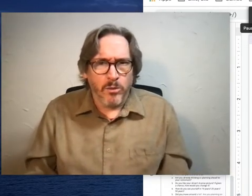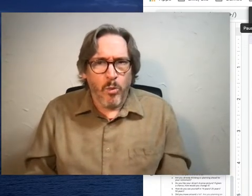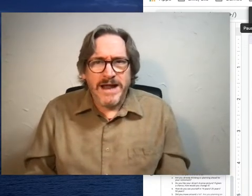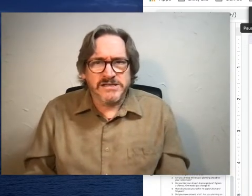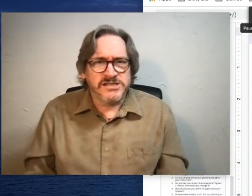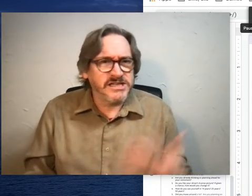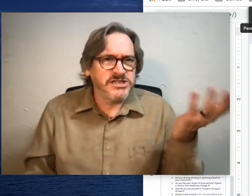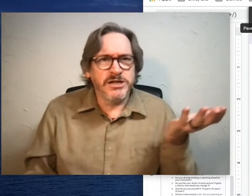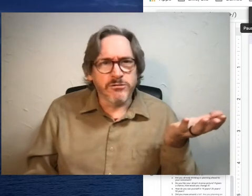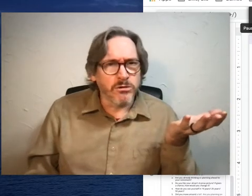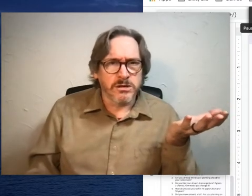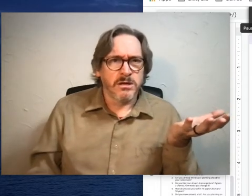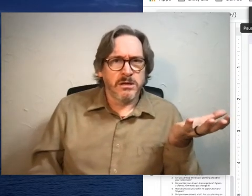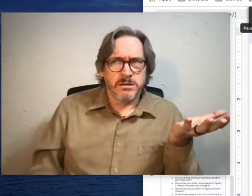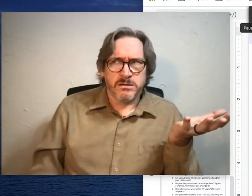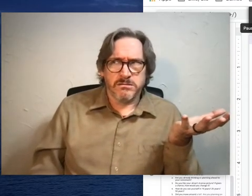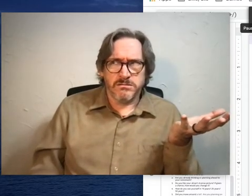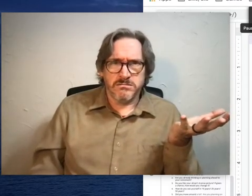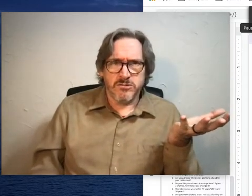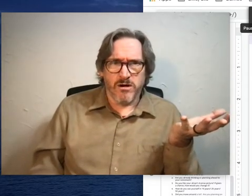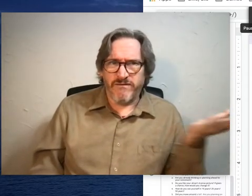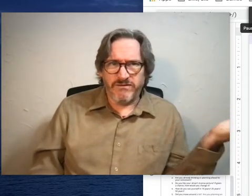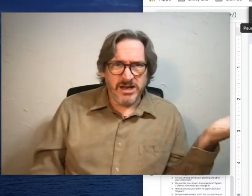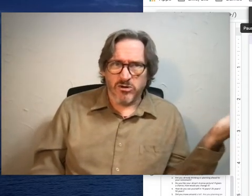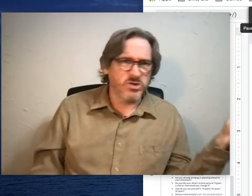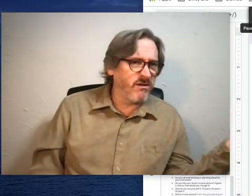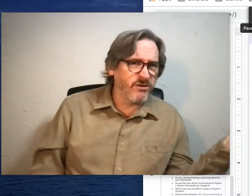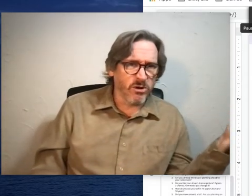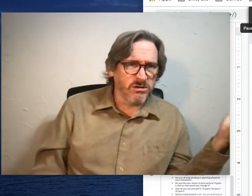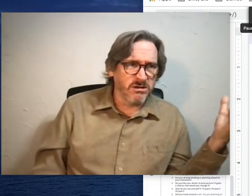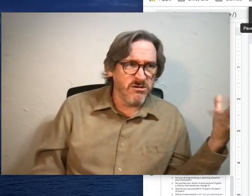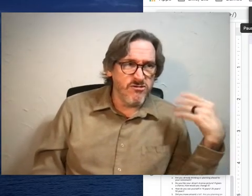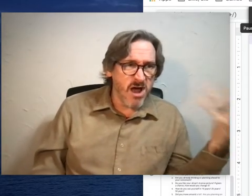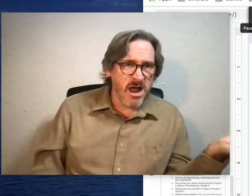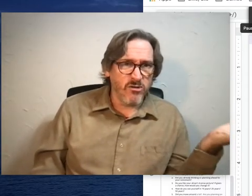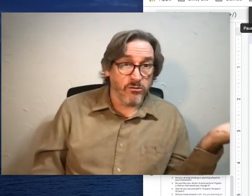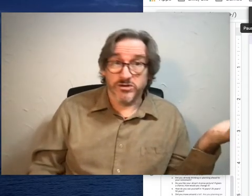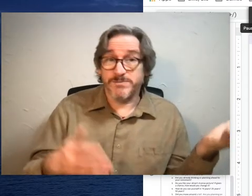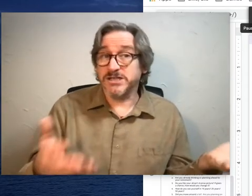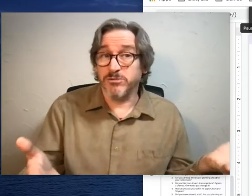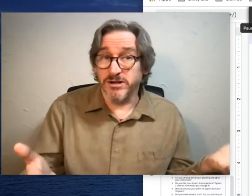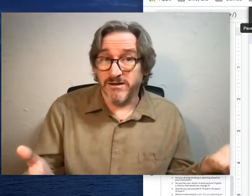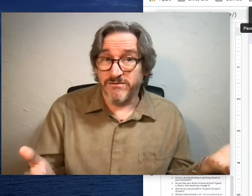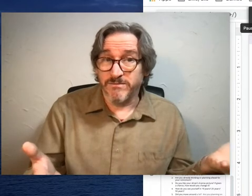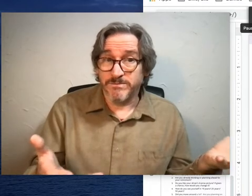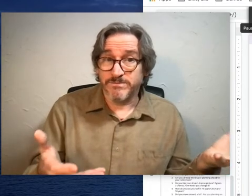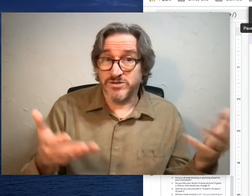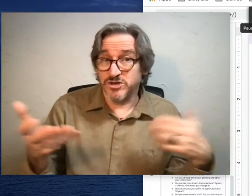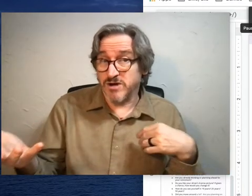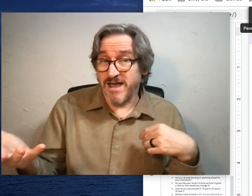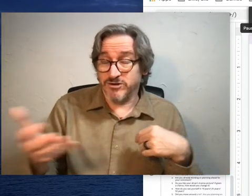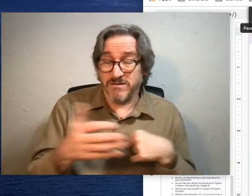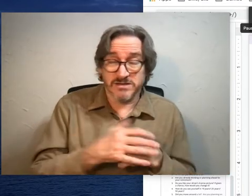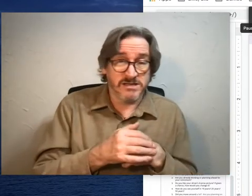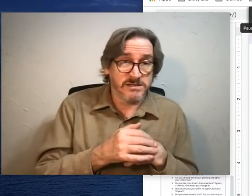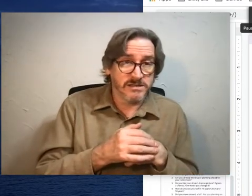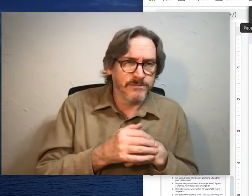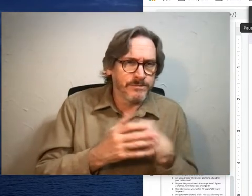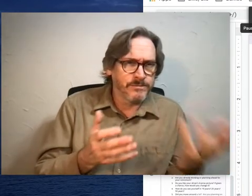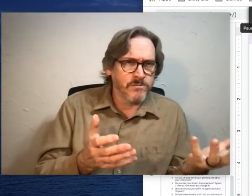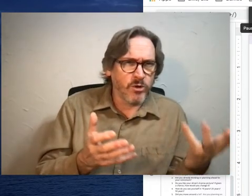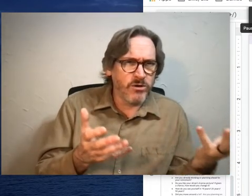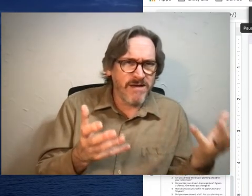like, why is a 16-year-old or a 15 or a 12-year-old not responsible enough to have a driver's